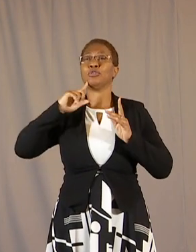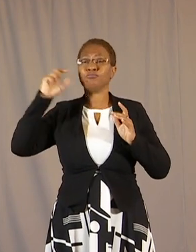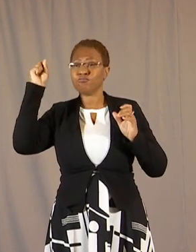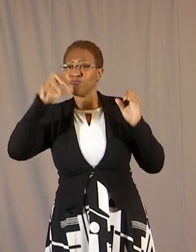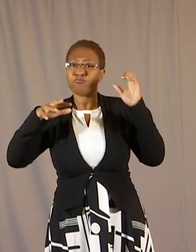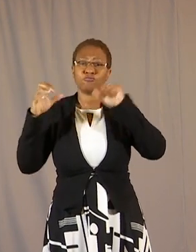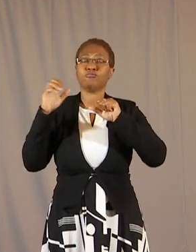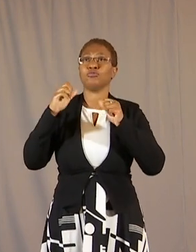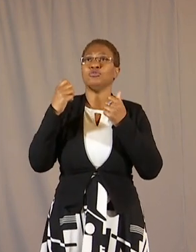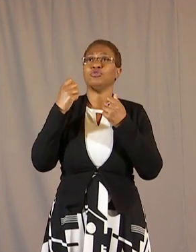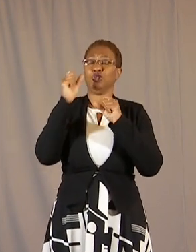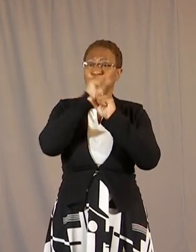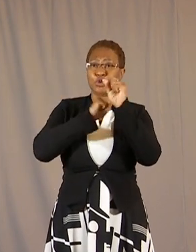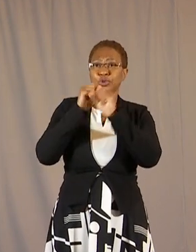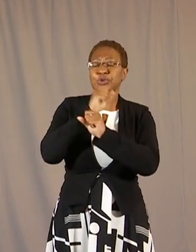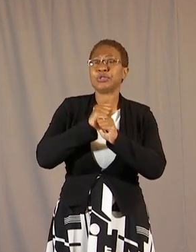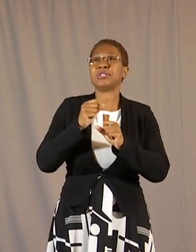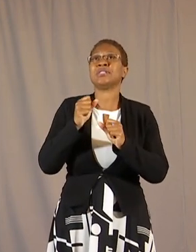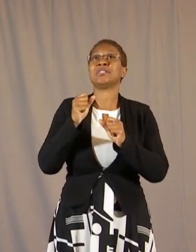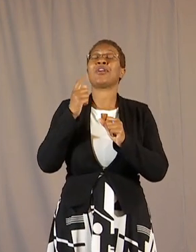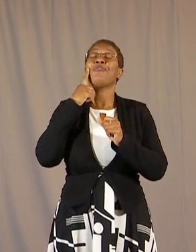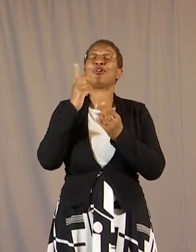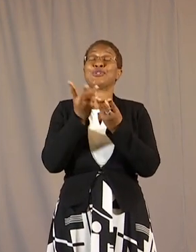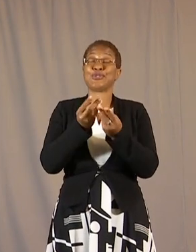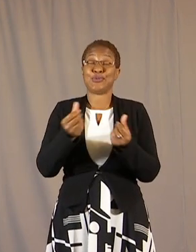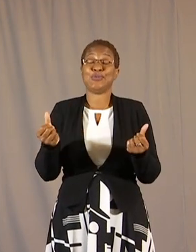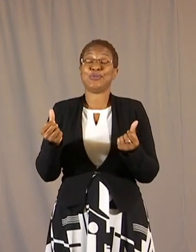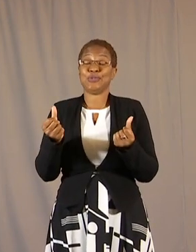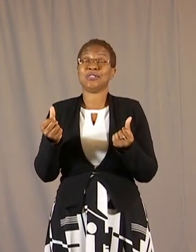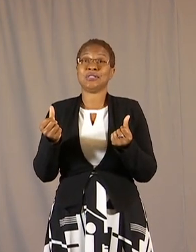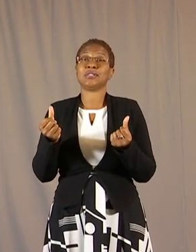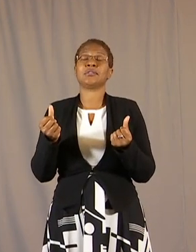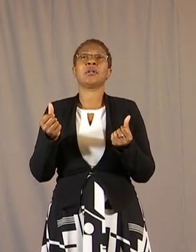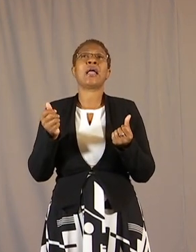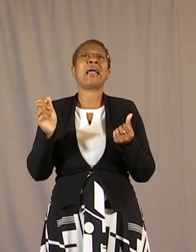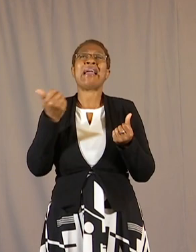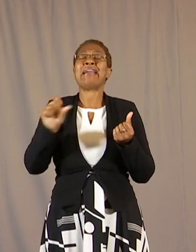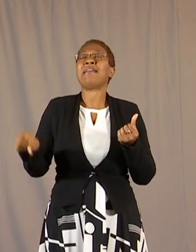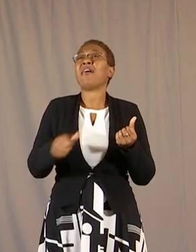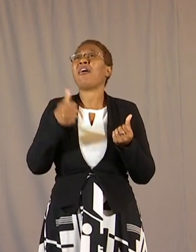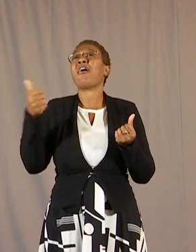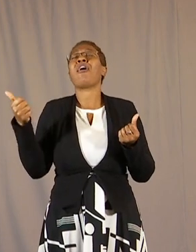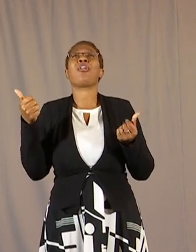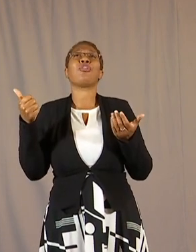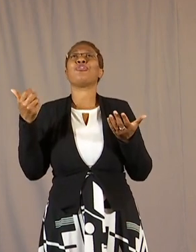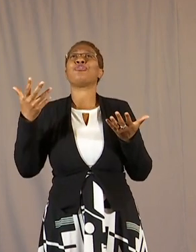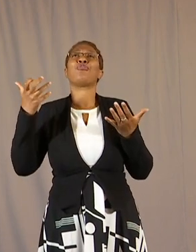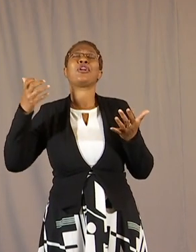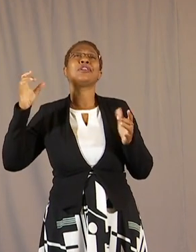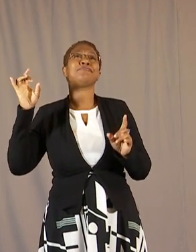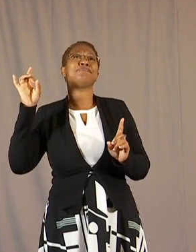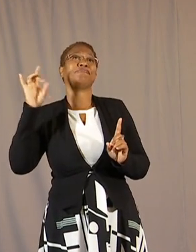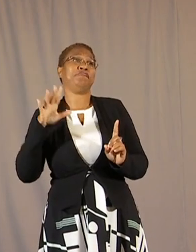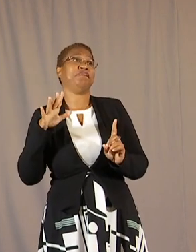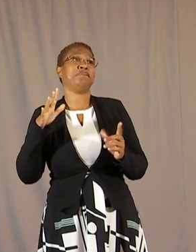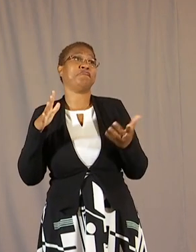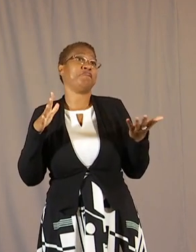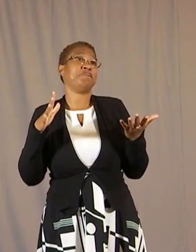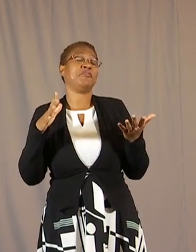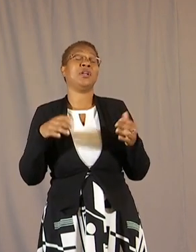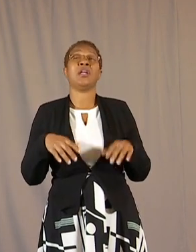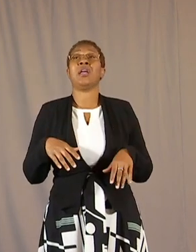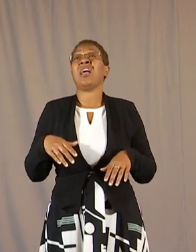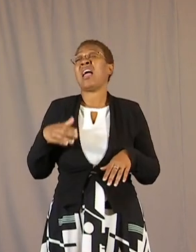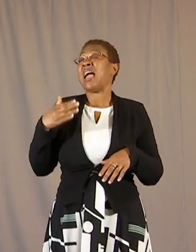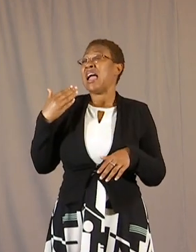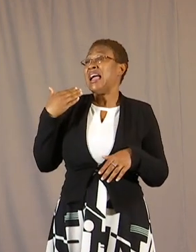creates unique solutions. So any other best practices that you would like to highlight? I don't know if it was a